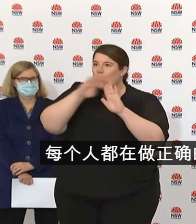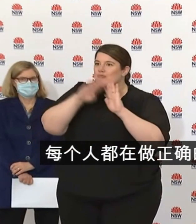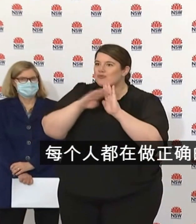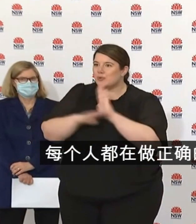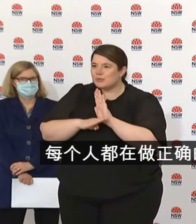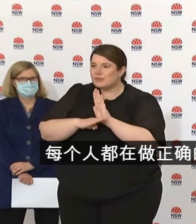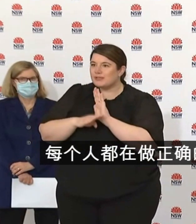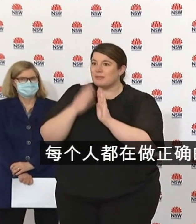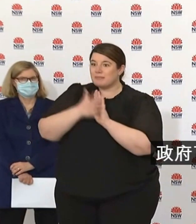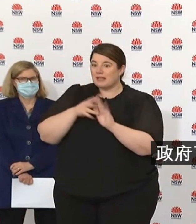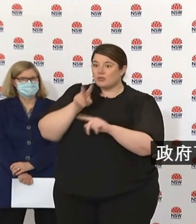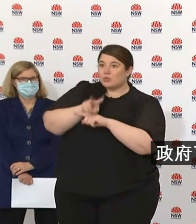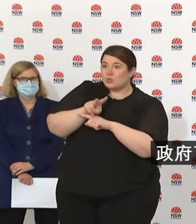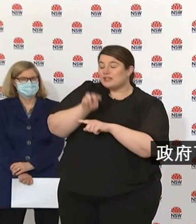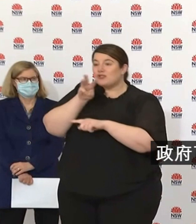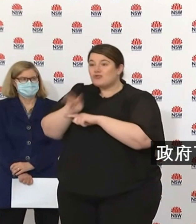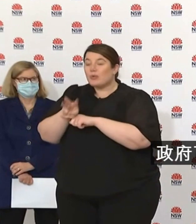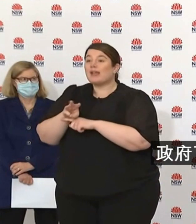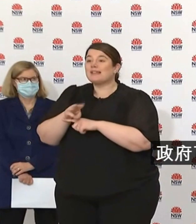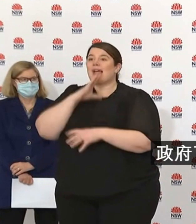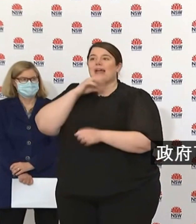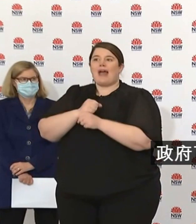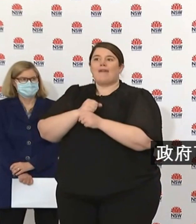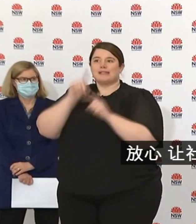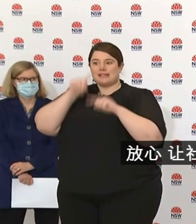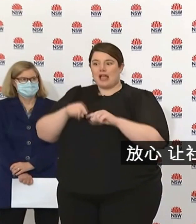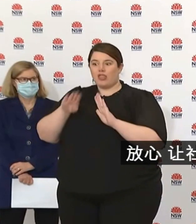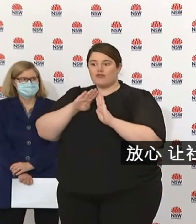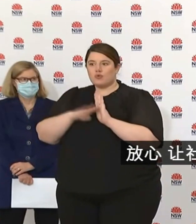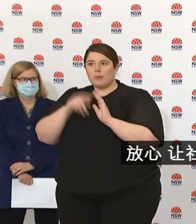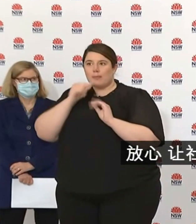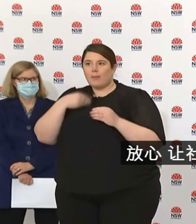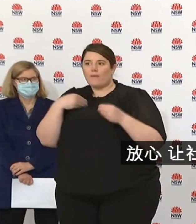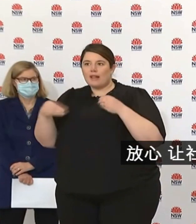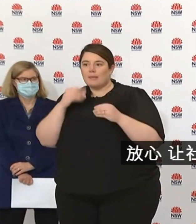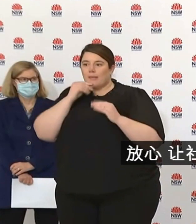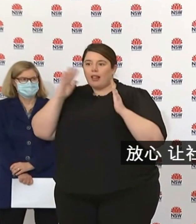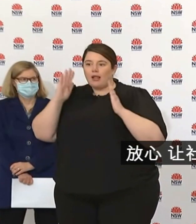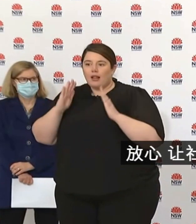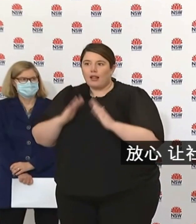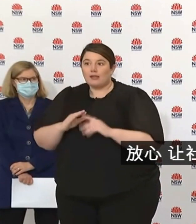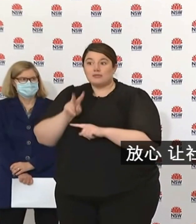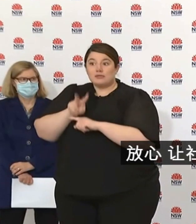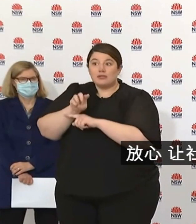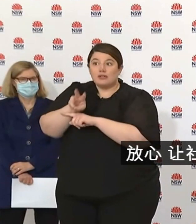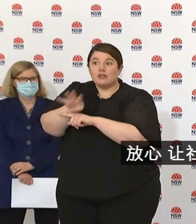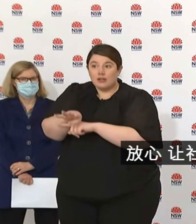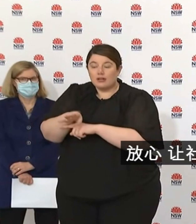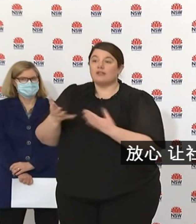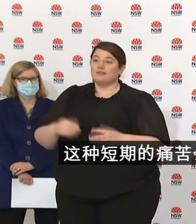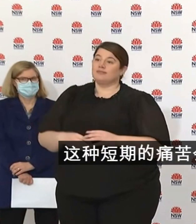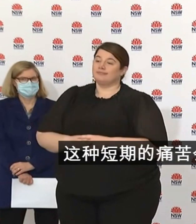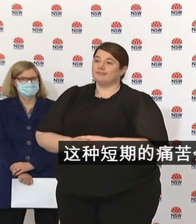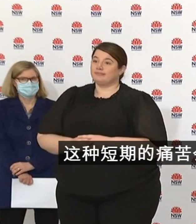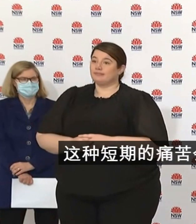next 2 or 3 weeks the government can start to see these restrictions eased. It is very, very important for the community to be rest